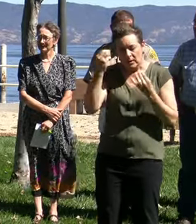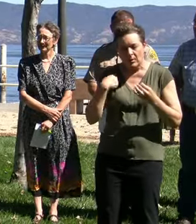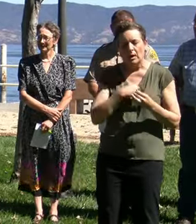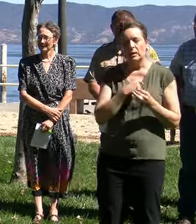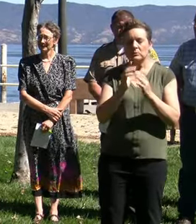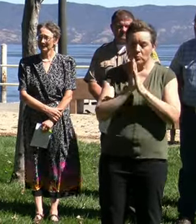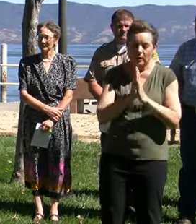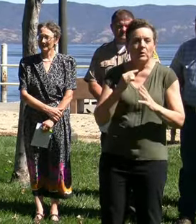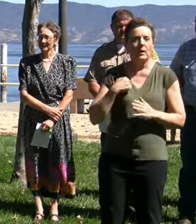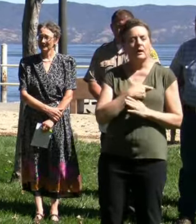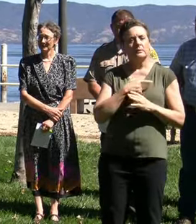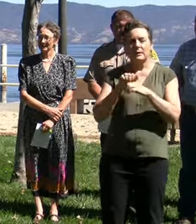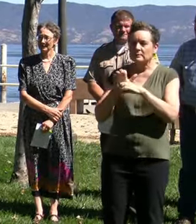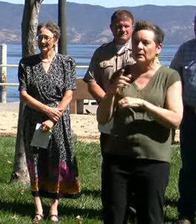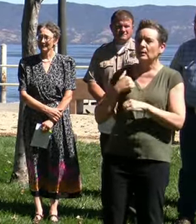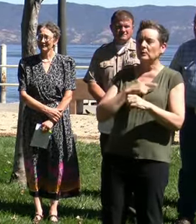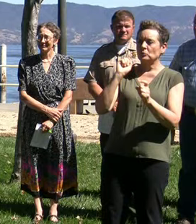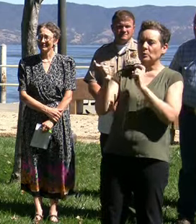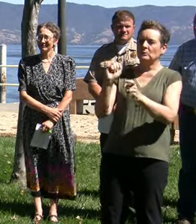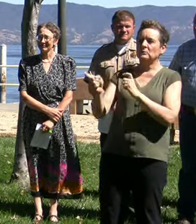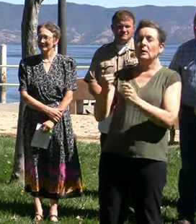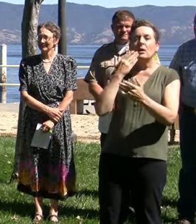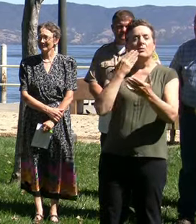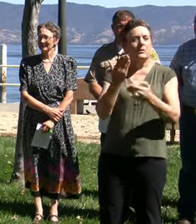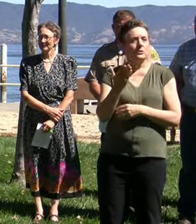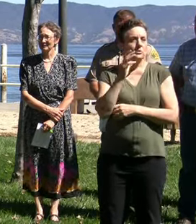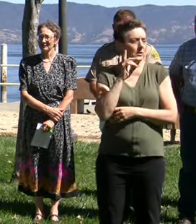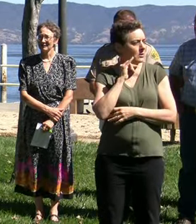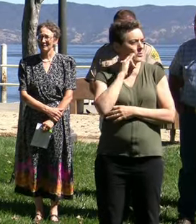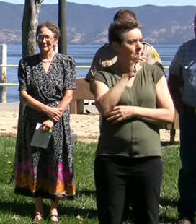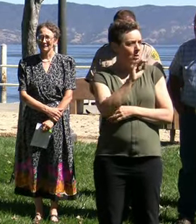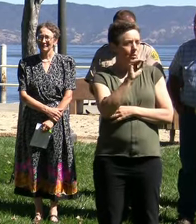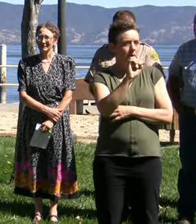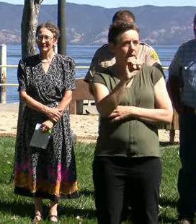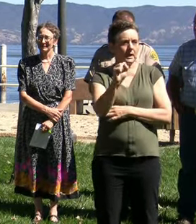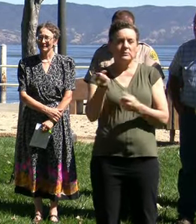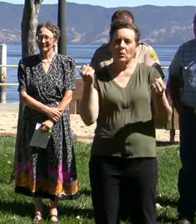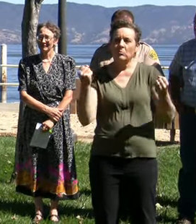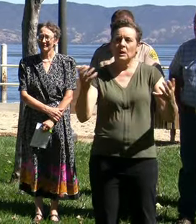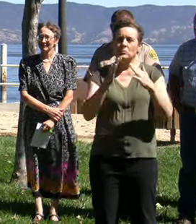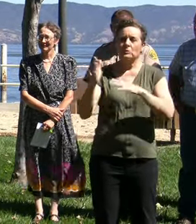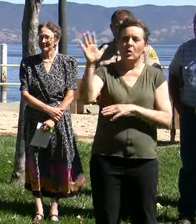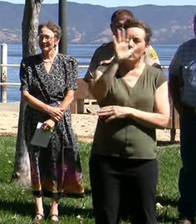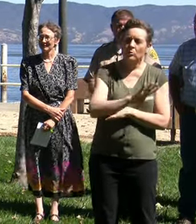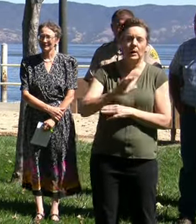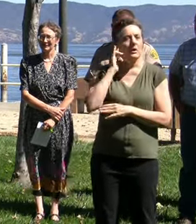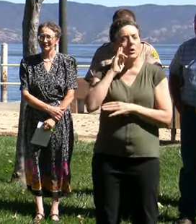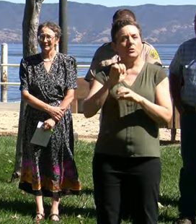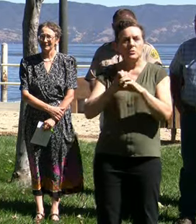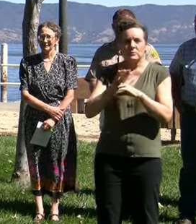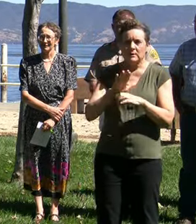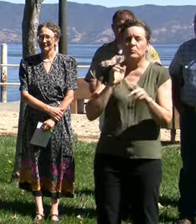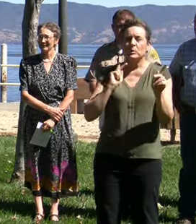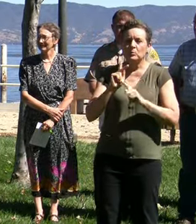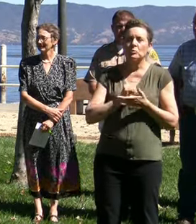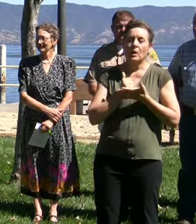sending generous donations. And thank you to Cal OES and the numerous communities across California who have and continue to send mutual aid to assist